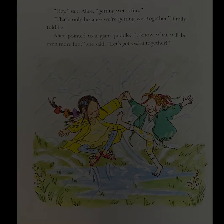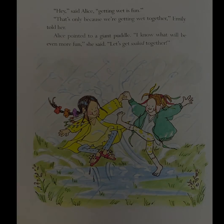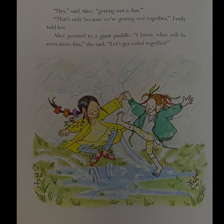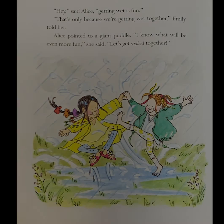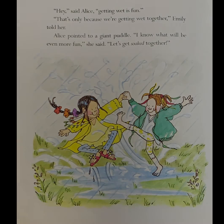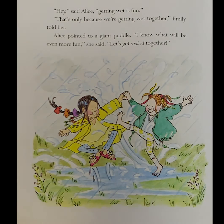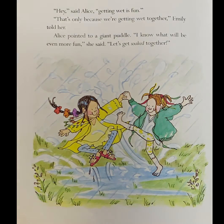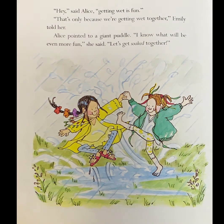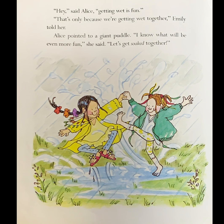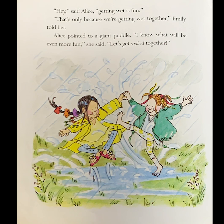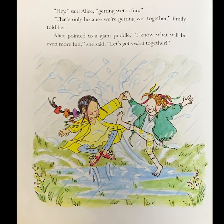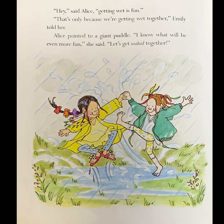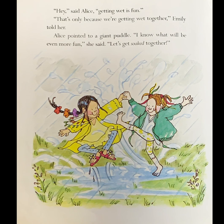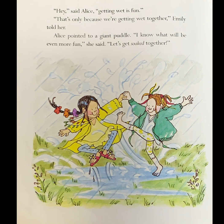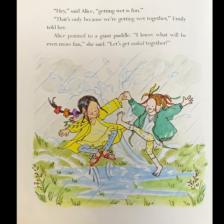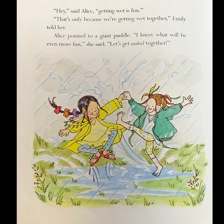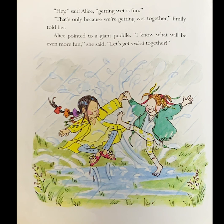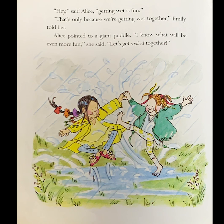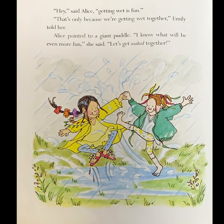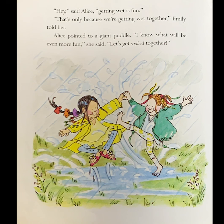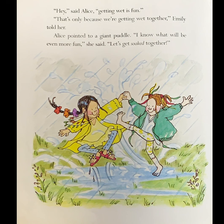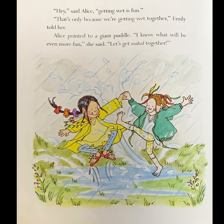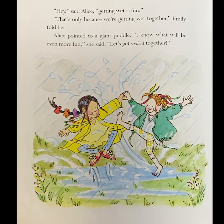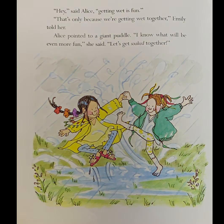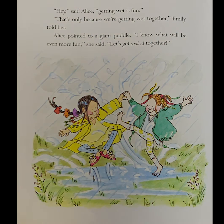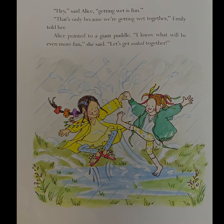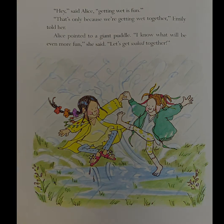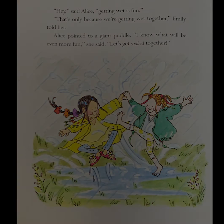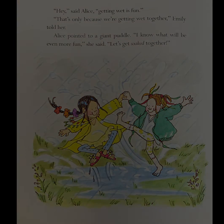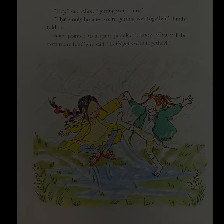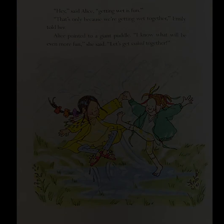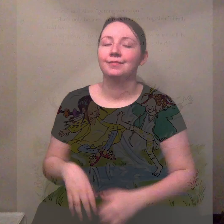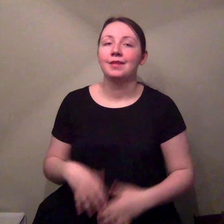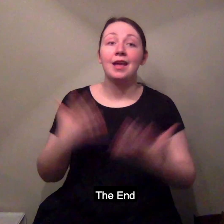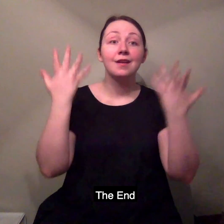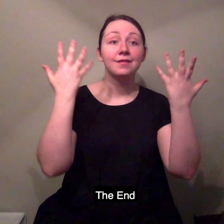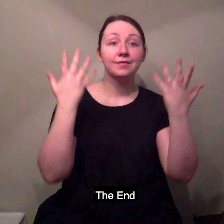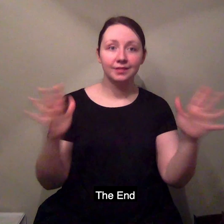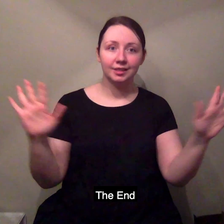The end.